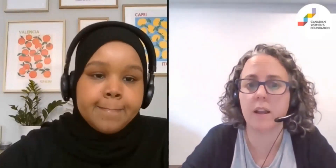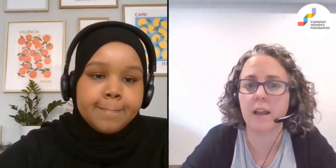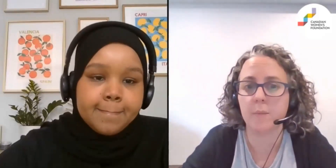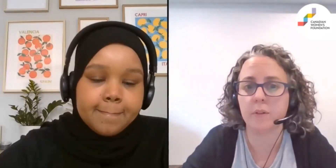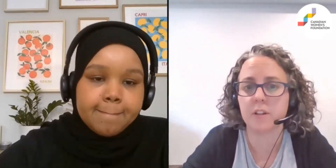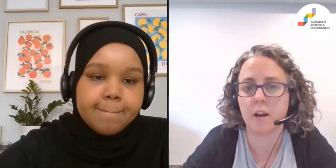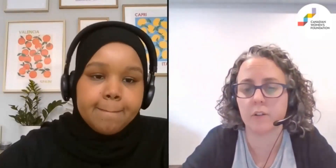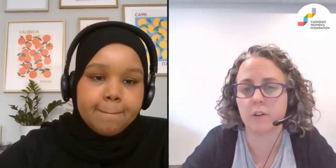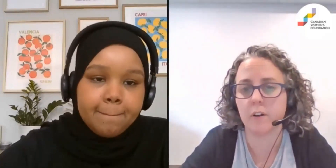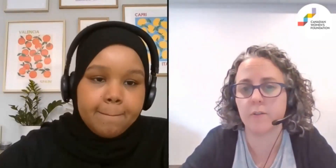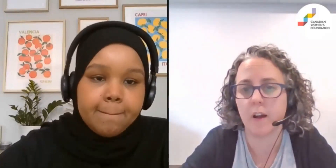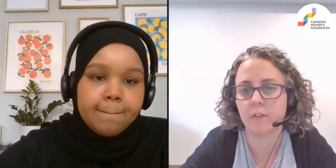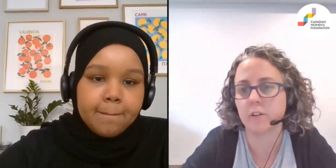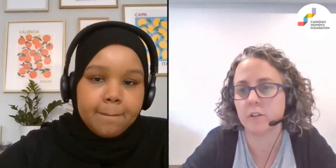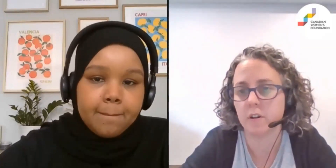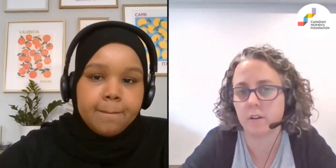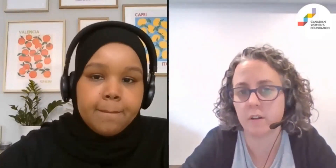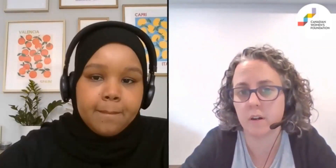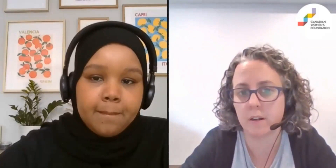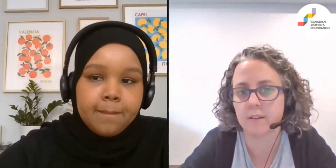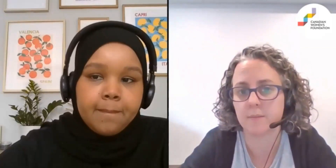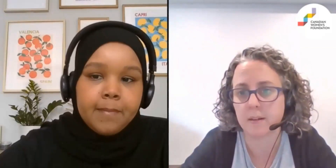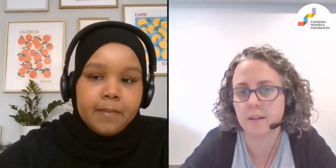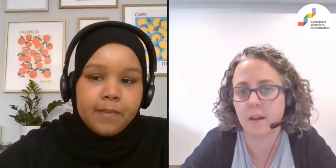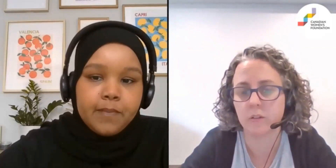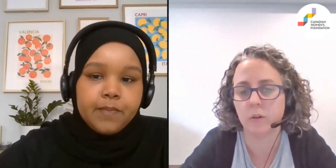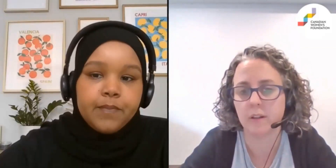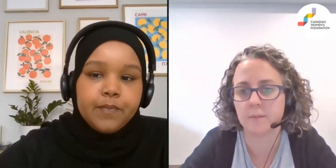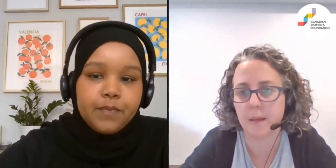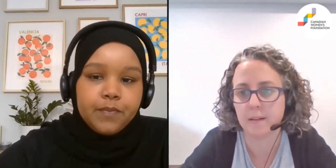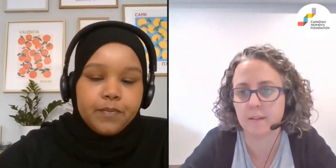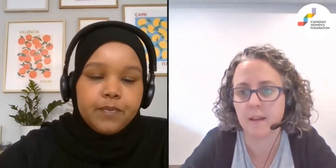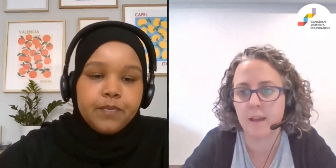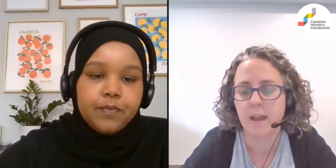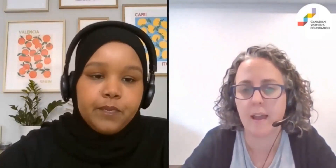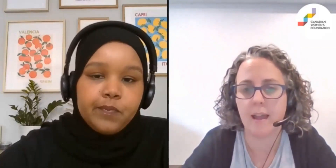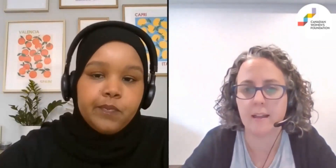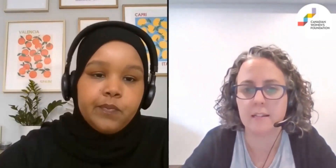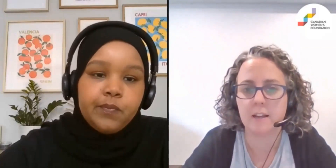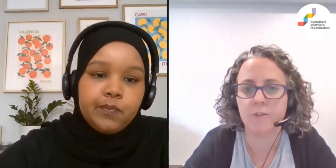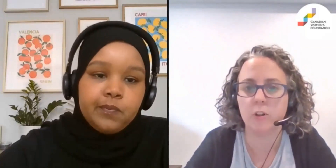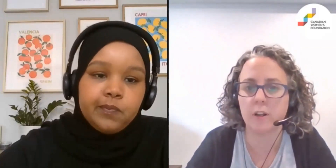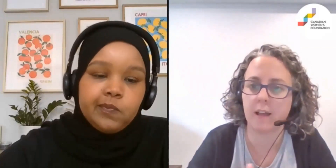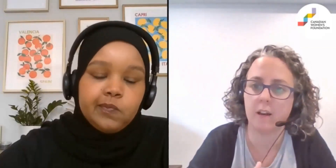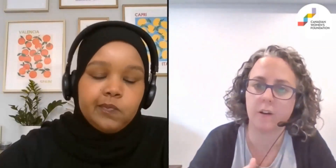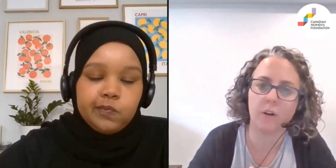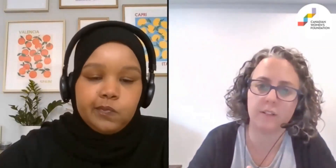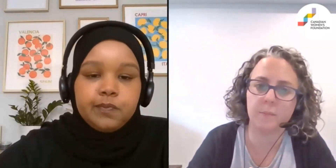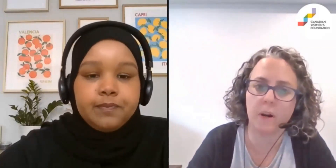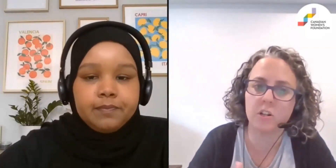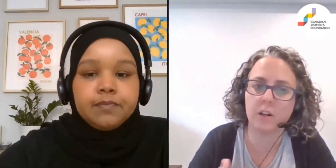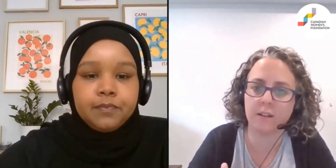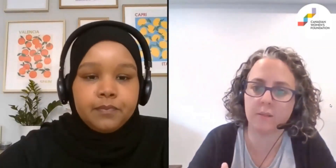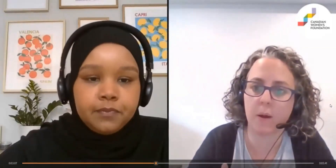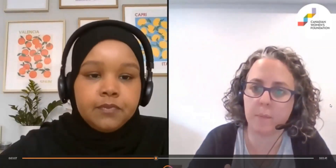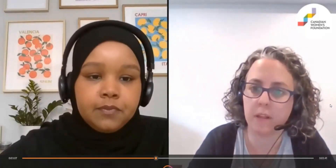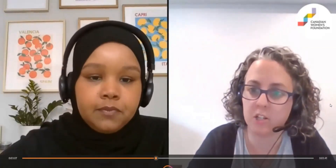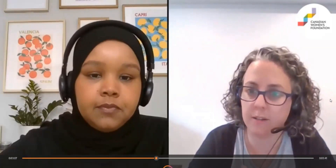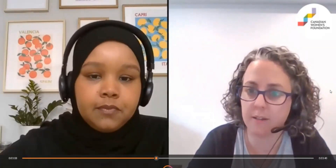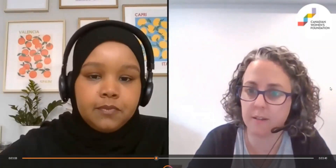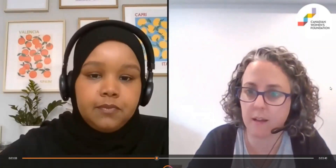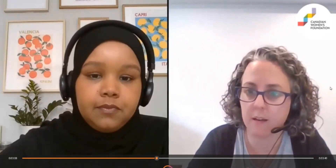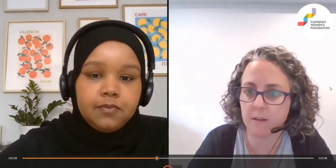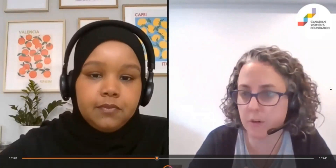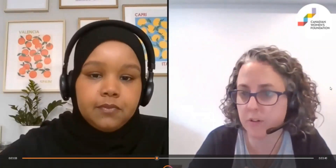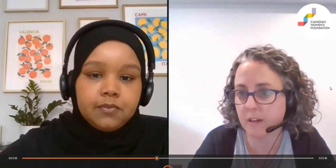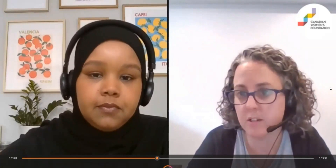they were unable to cover a $500 unexpected household expense. And if you look at that across marginalized